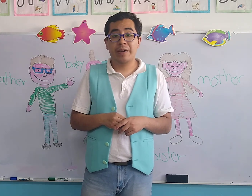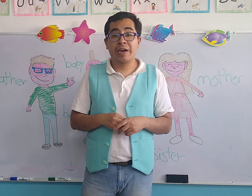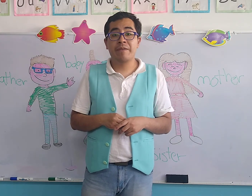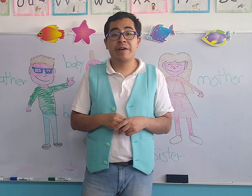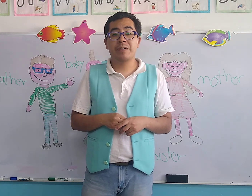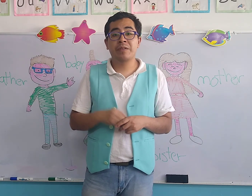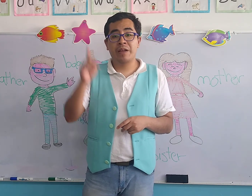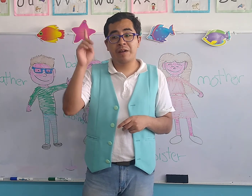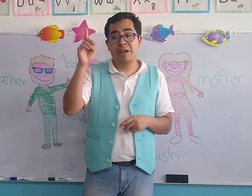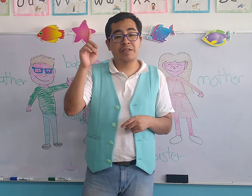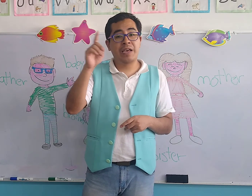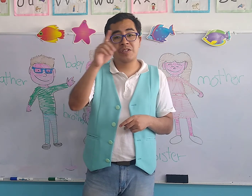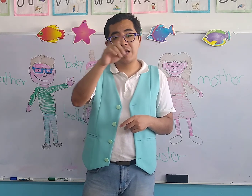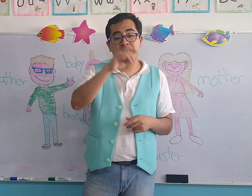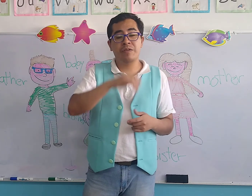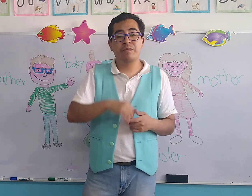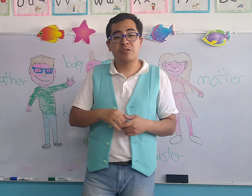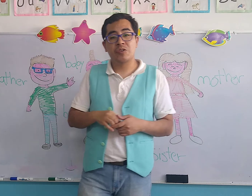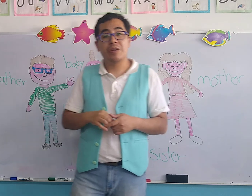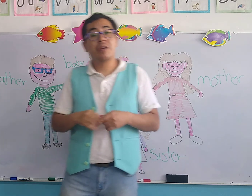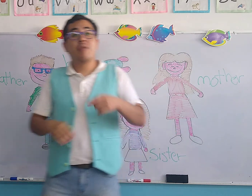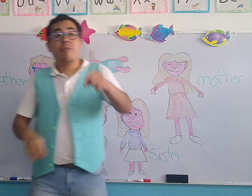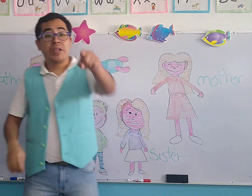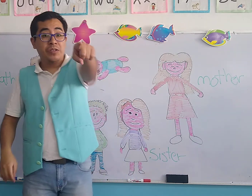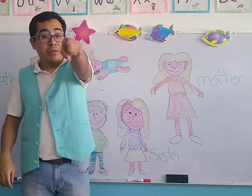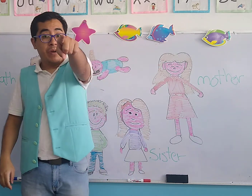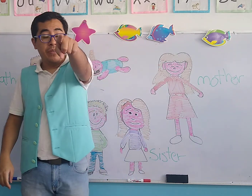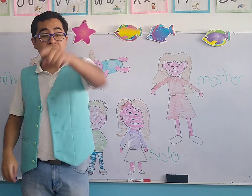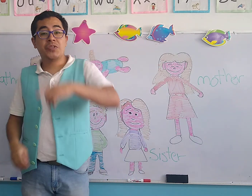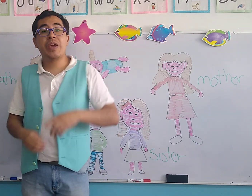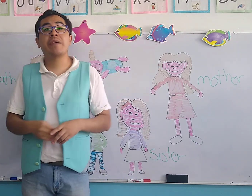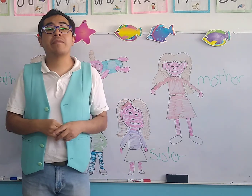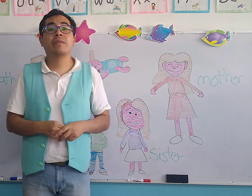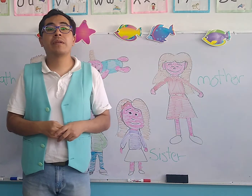Okay, very good. And let's ask another person. What's your mother's name?